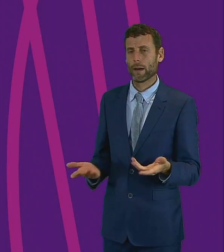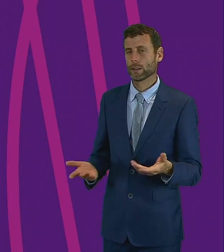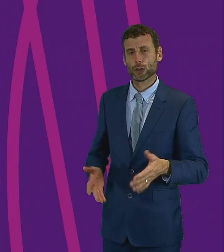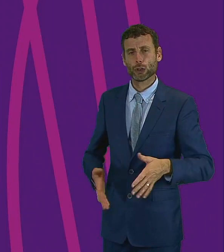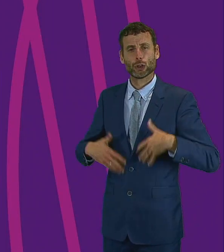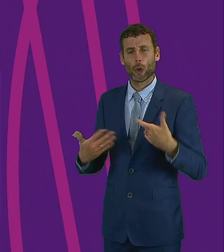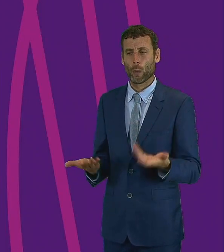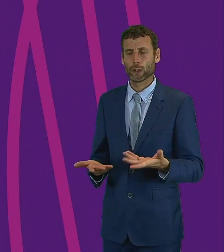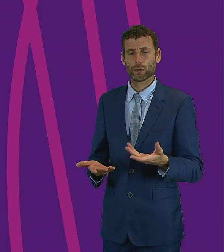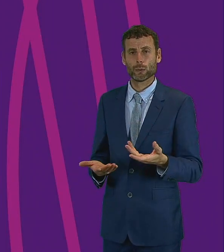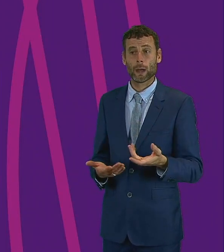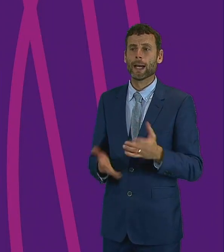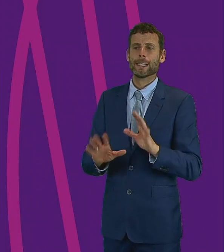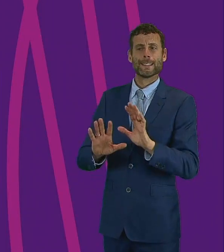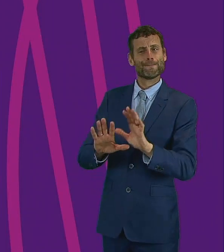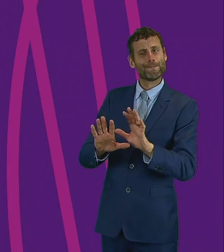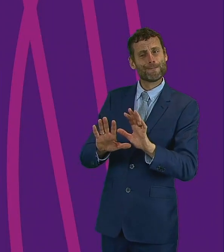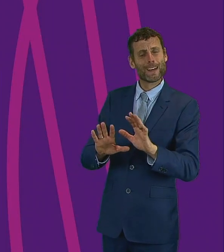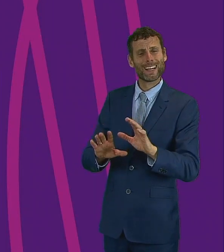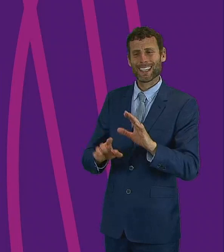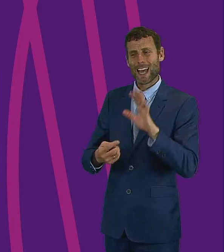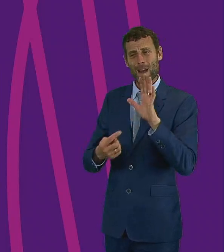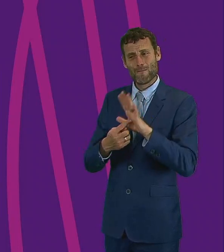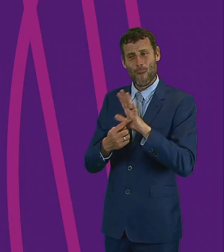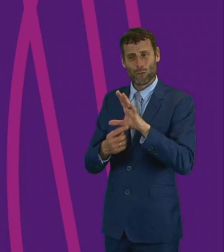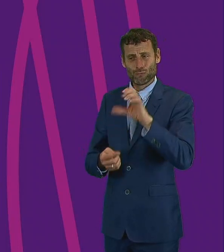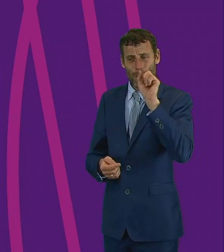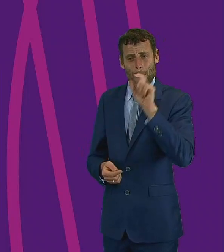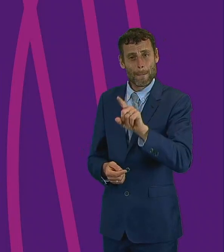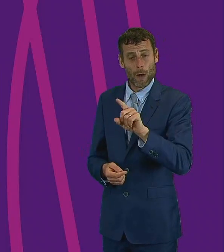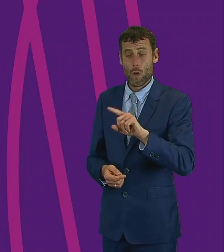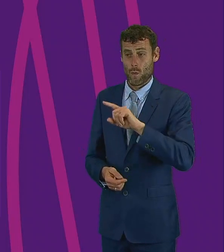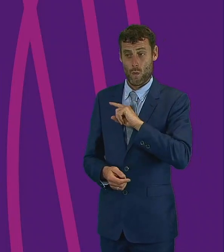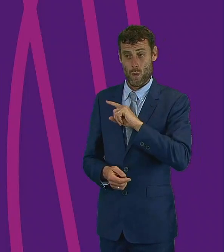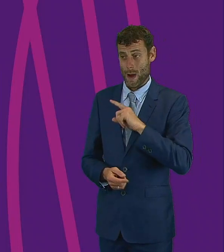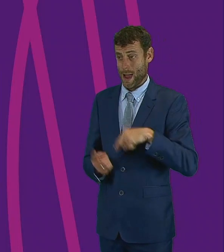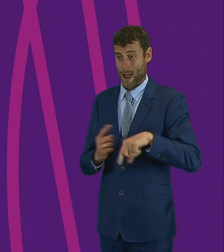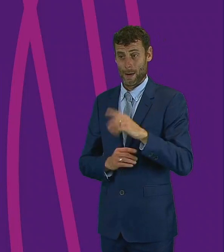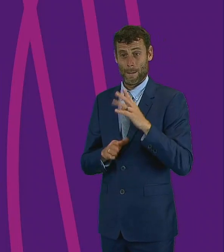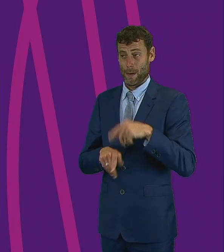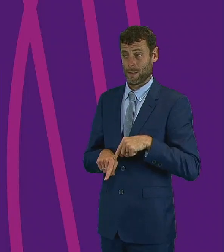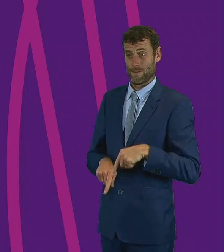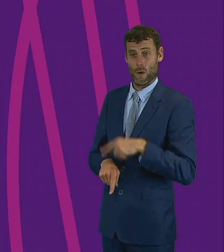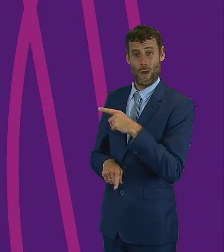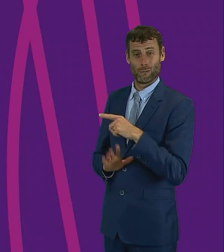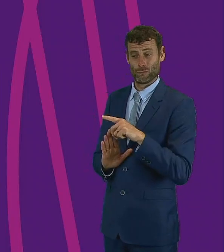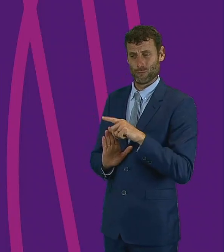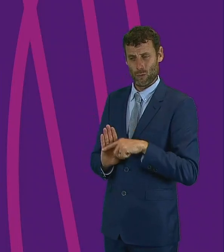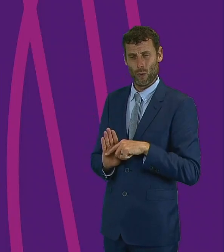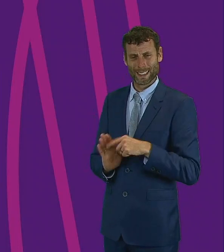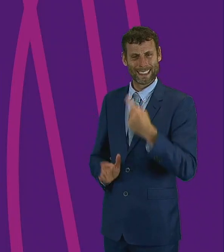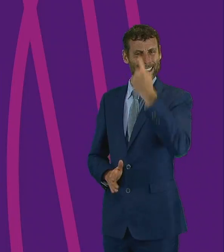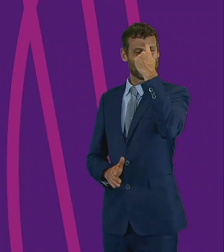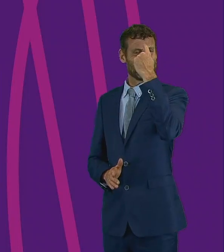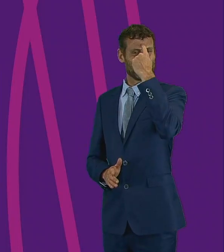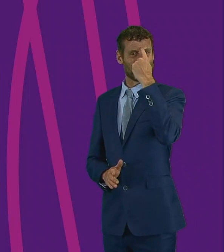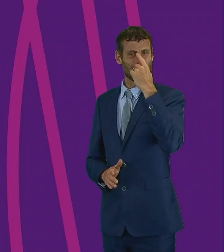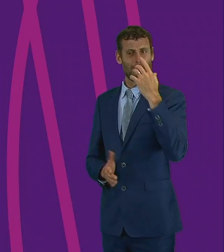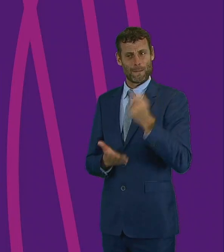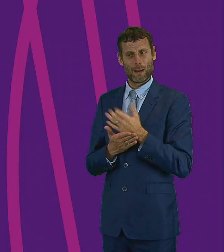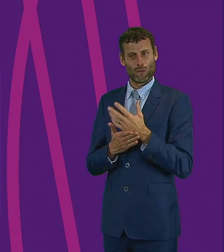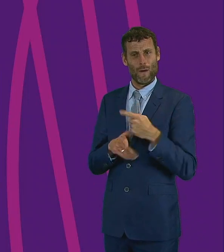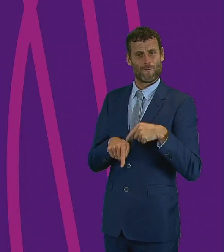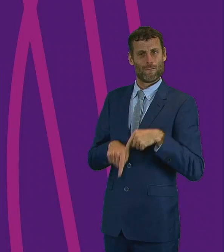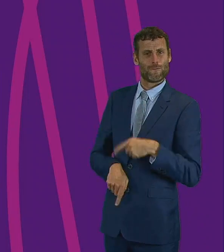take as much care. I think we've all got to remind ourselves of why these things are being advised and make sure that we comply